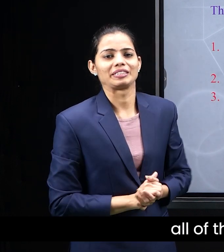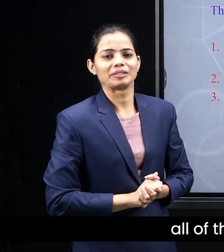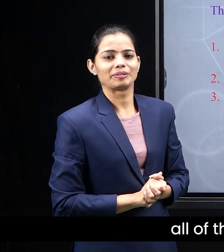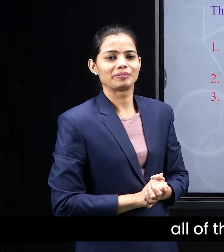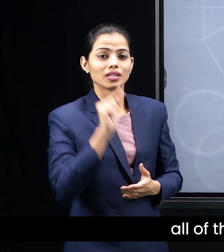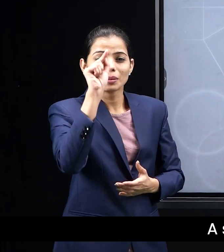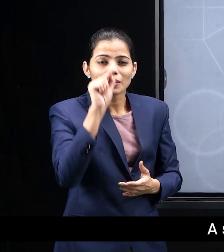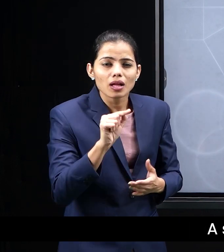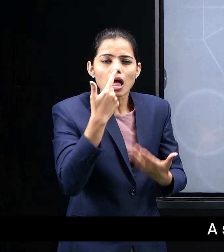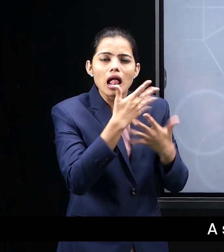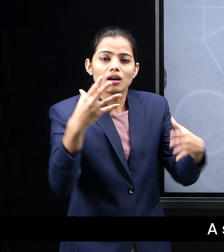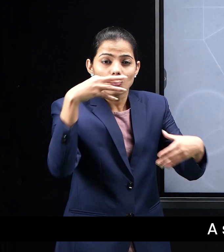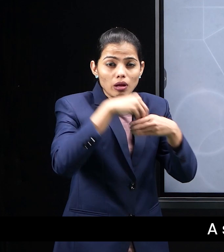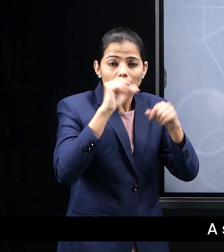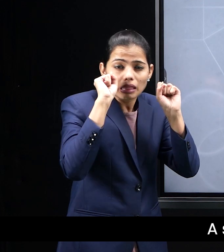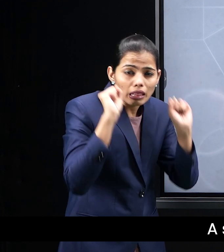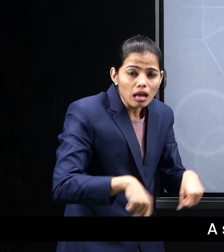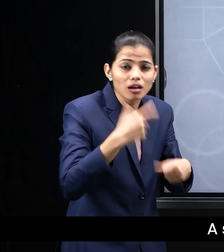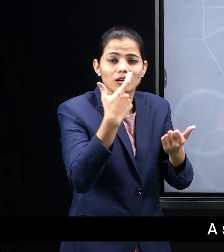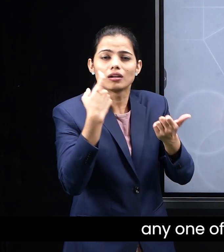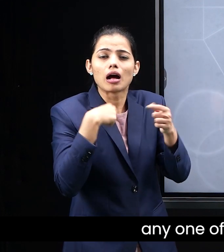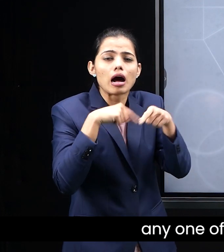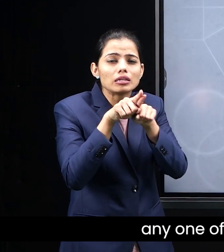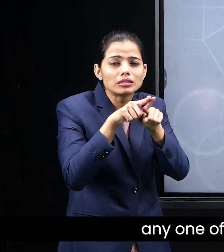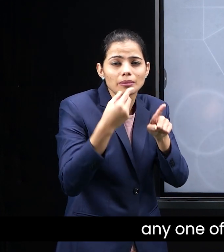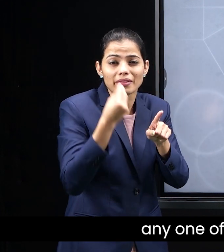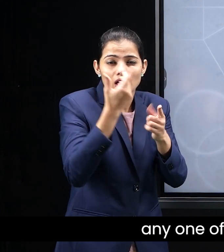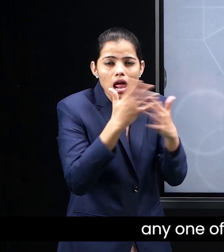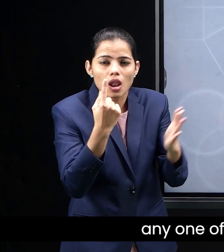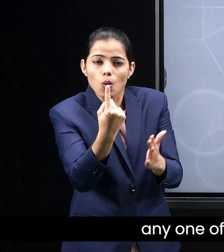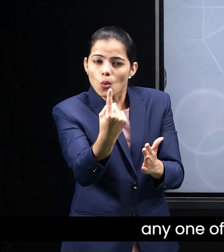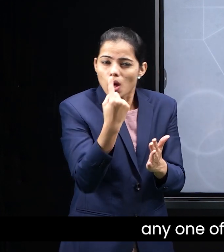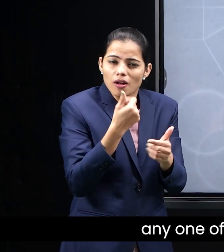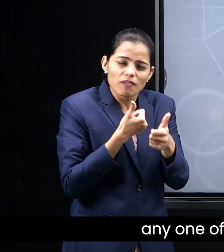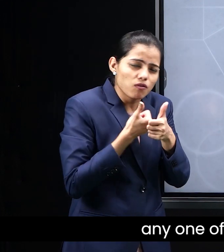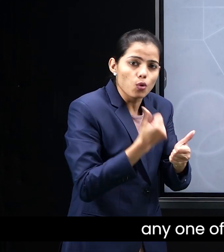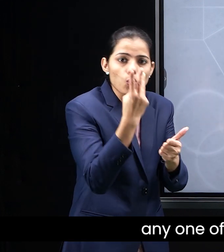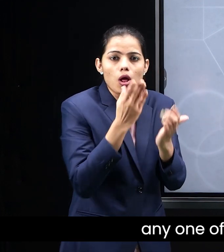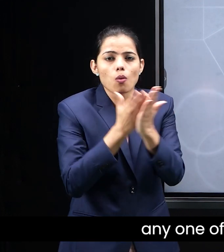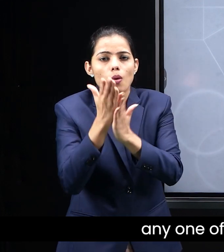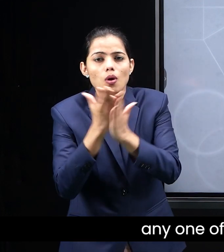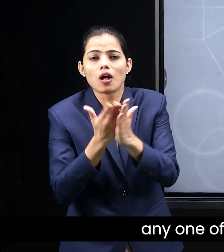useful. A set can be represented in any one of the following three ways or forms: